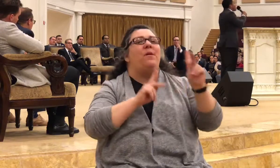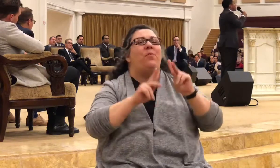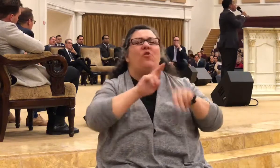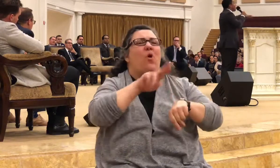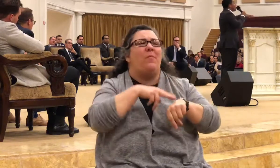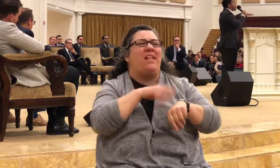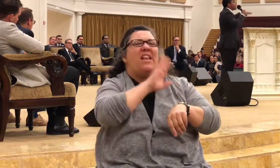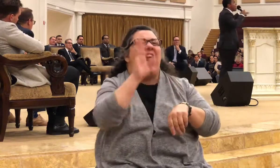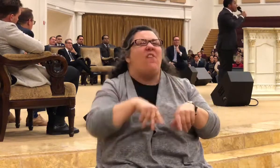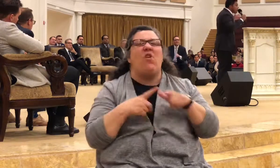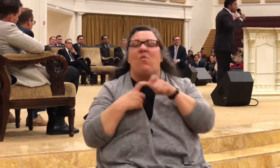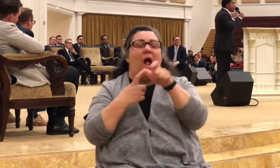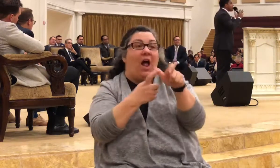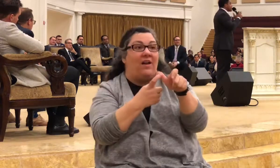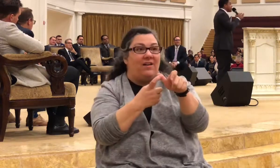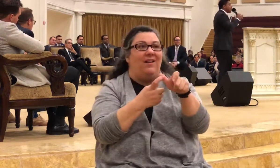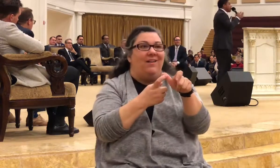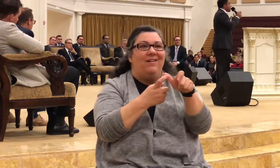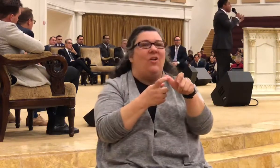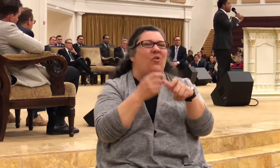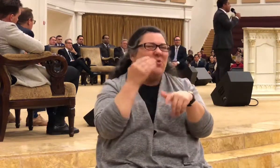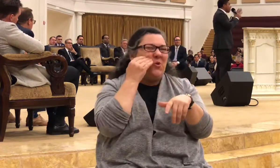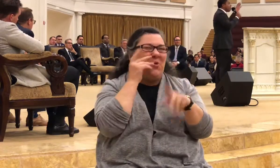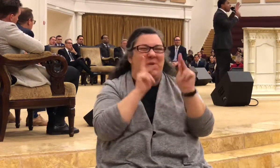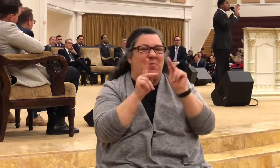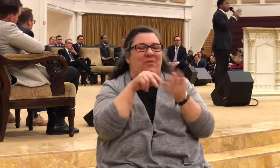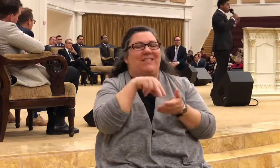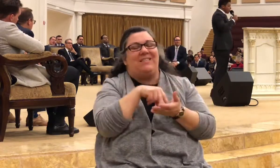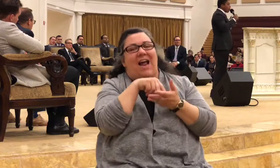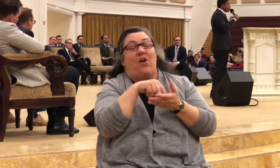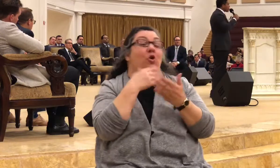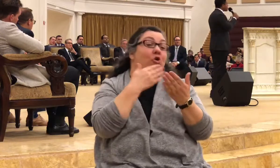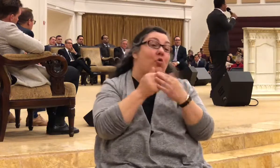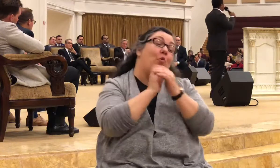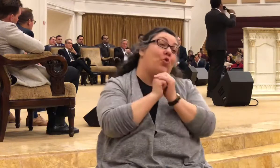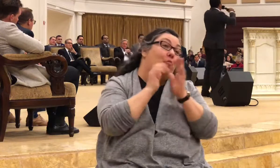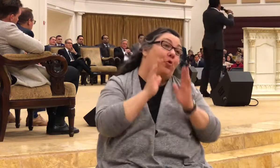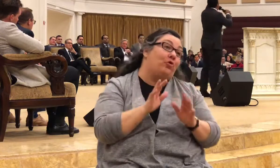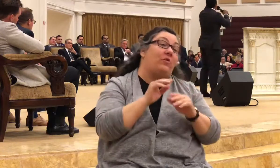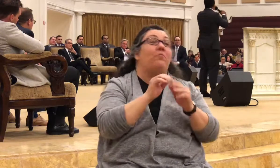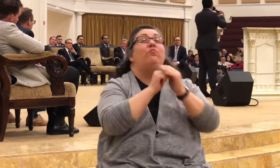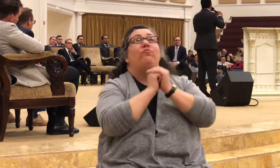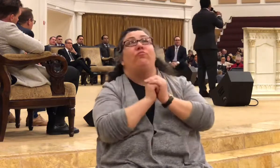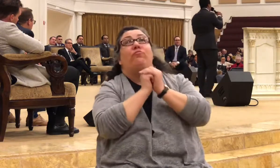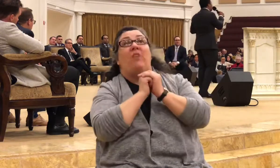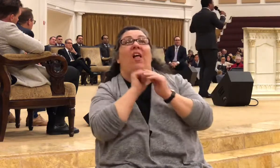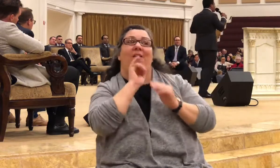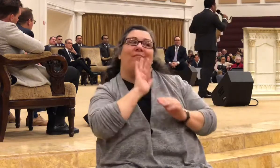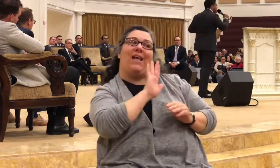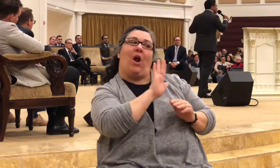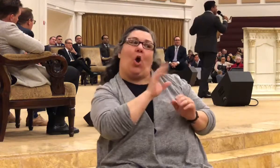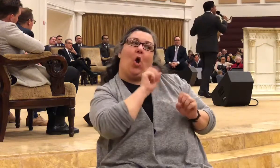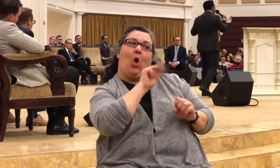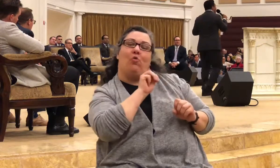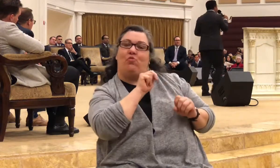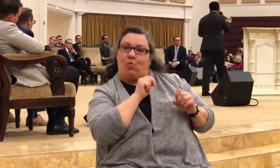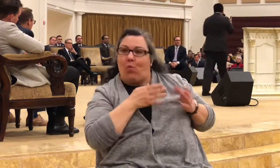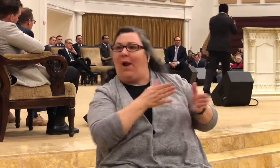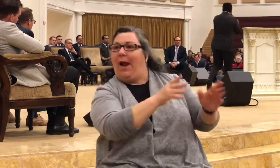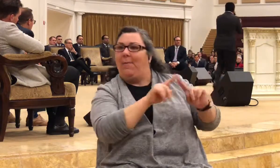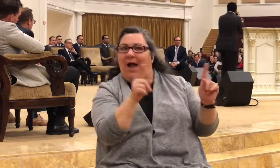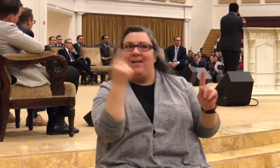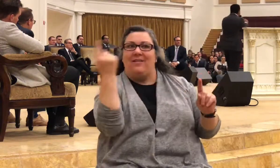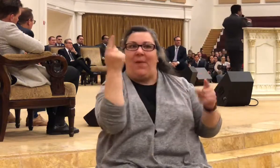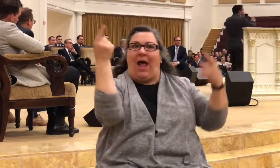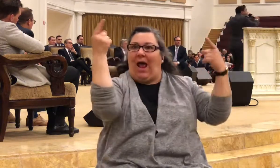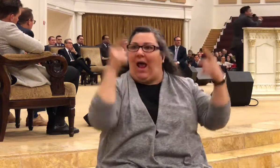that didn't normally run, the ones that, you know, kind of just, you know, were there. They're good worshipers. They're worshipers here. They worship their way, but all of a sudden, something got a hold of.